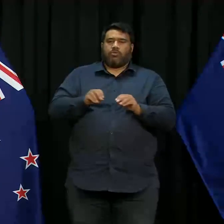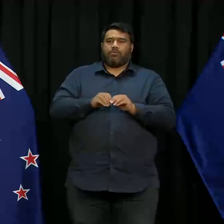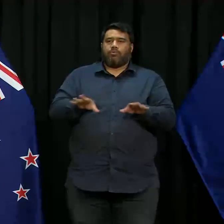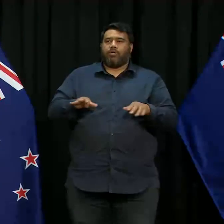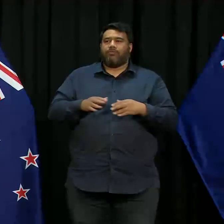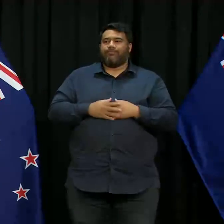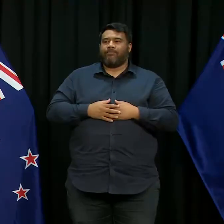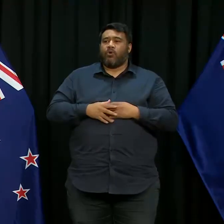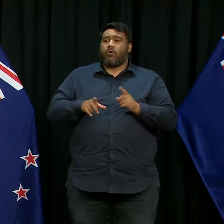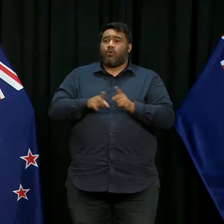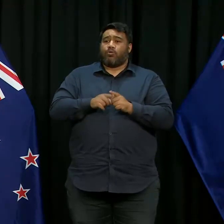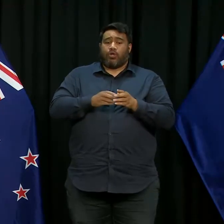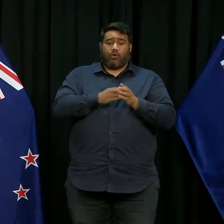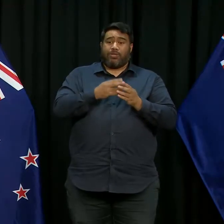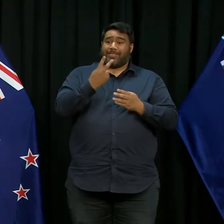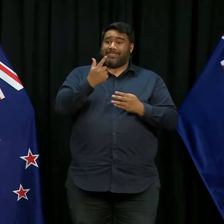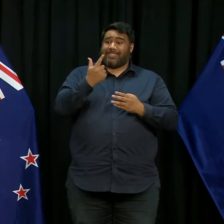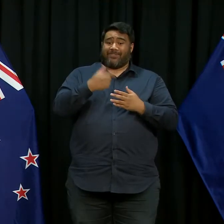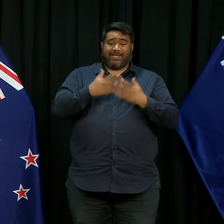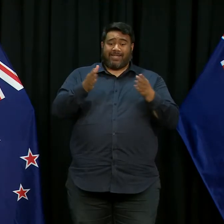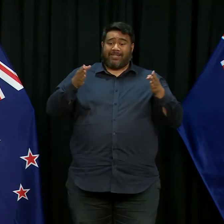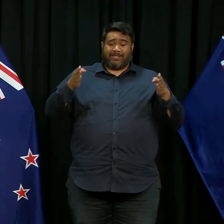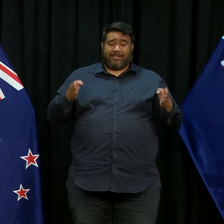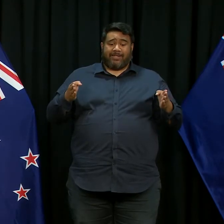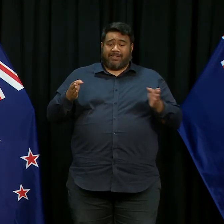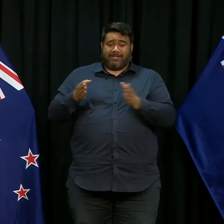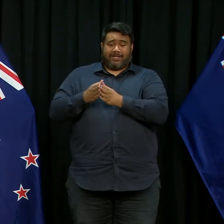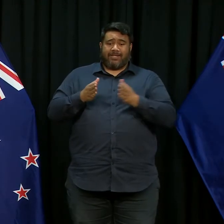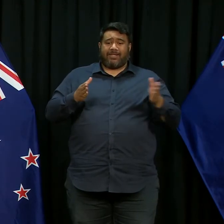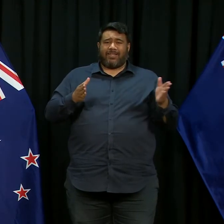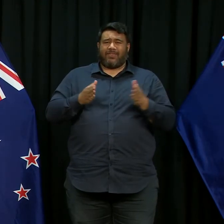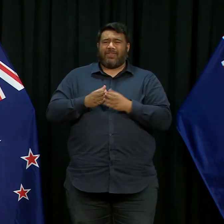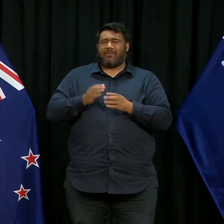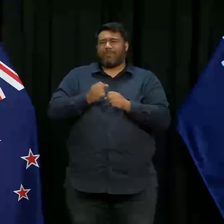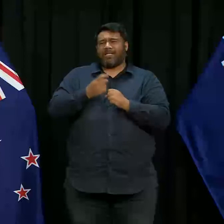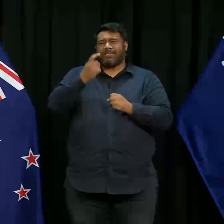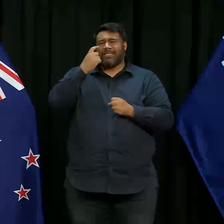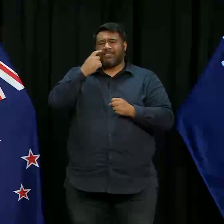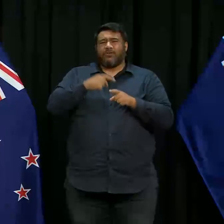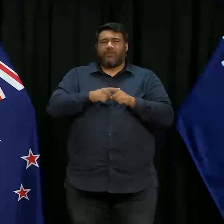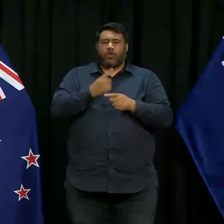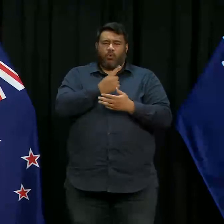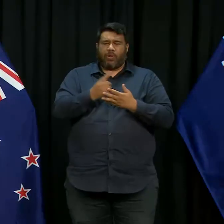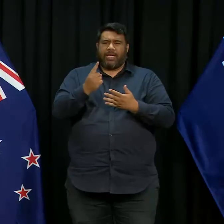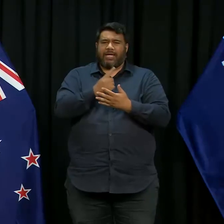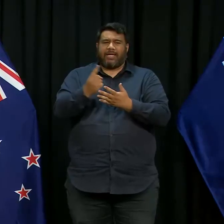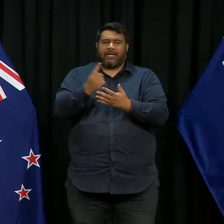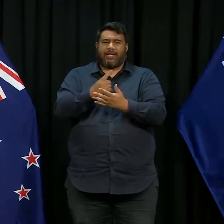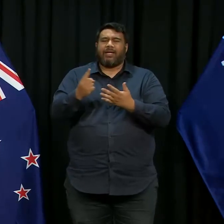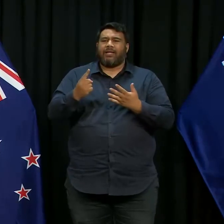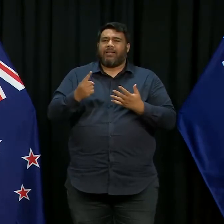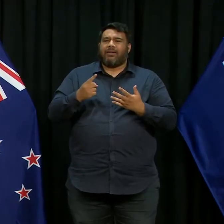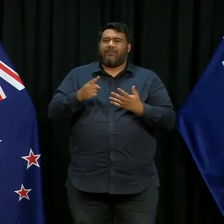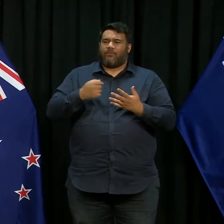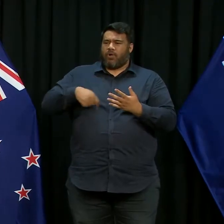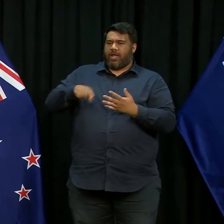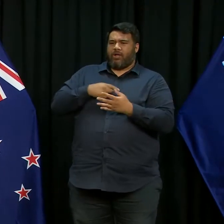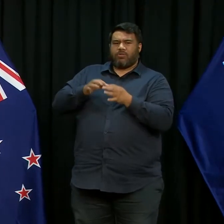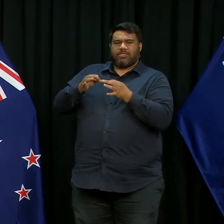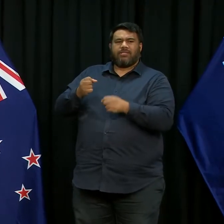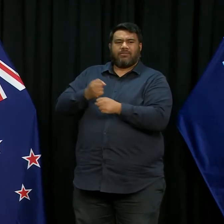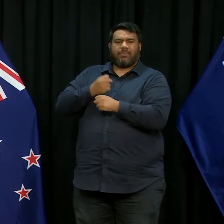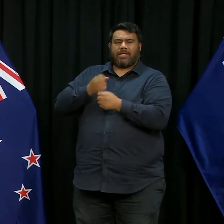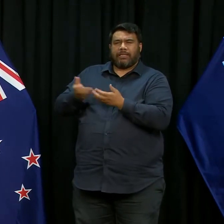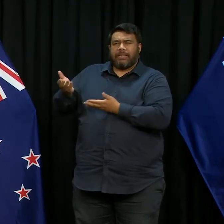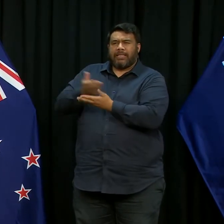decision-making point for us is the cabinet process. Thirdly, if we want to take a cautious approach, we should do it over a period where there are